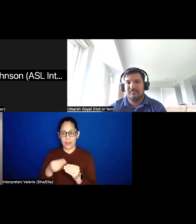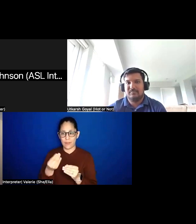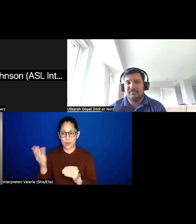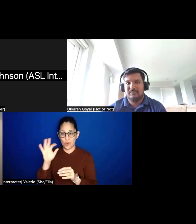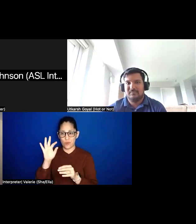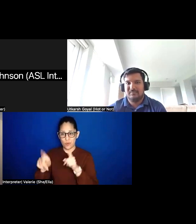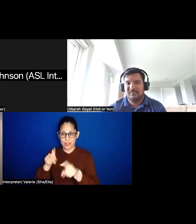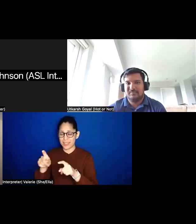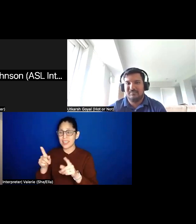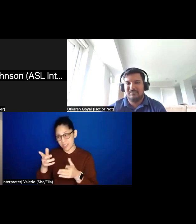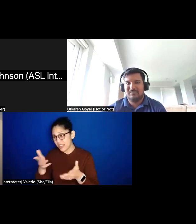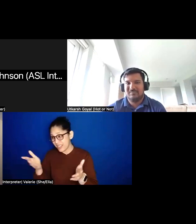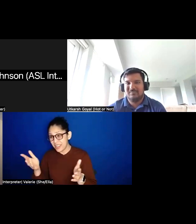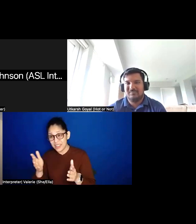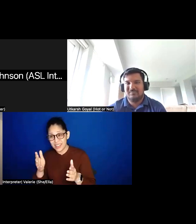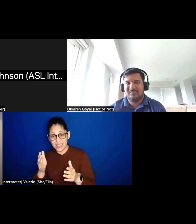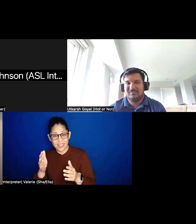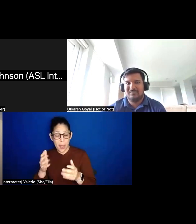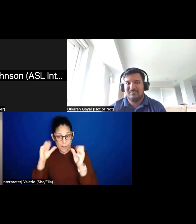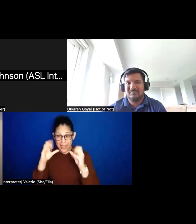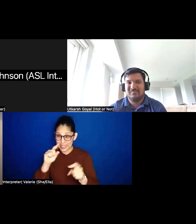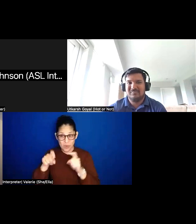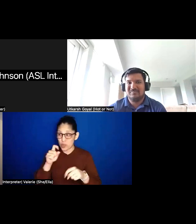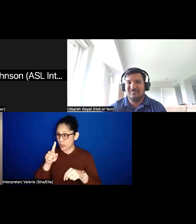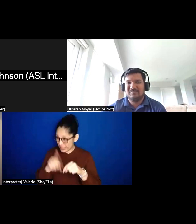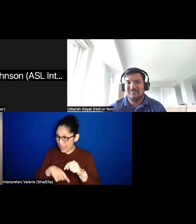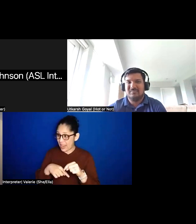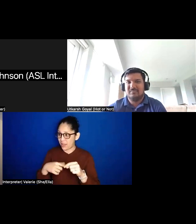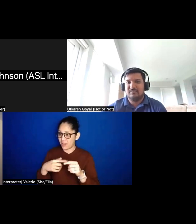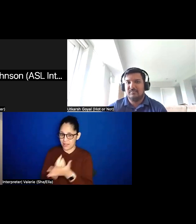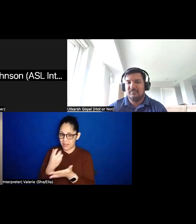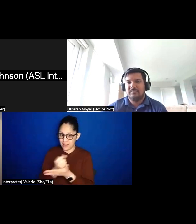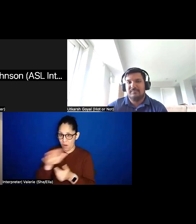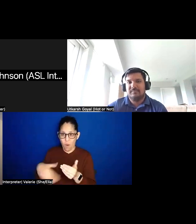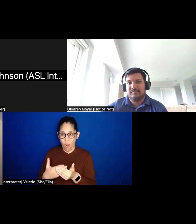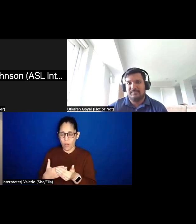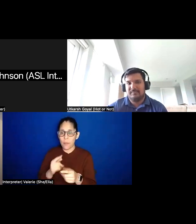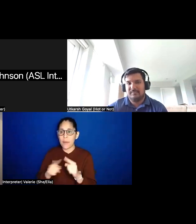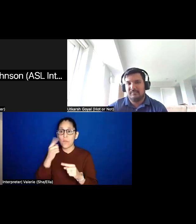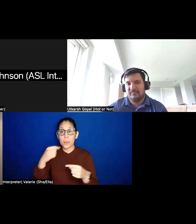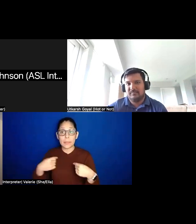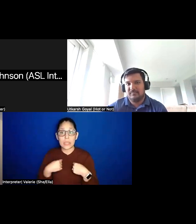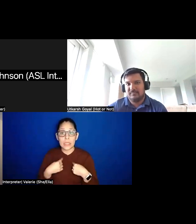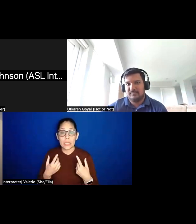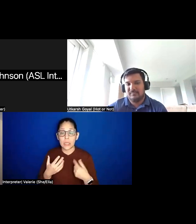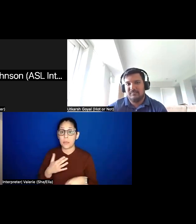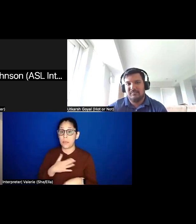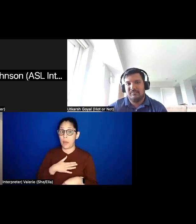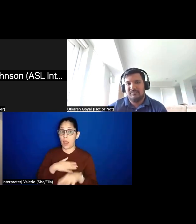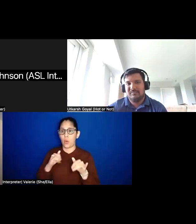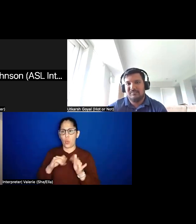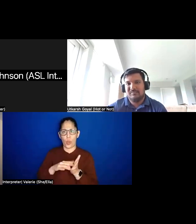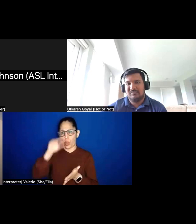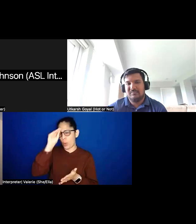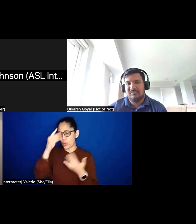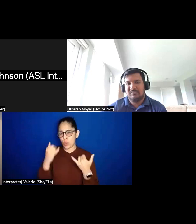the amazing questions, everyone. And as you can see, we can't get to all of them. And for me, my takeaway right now at the moment